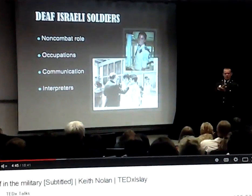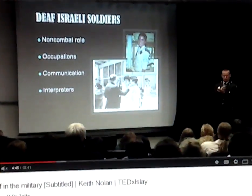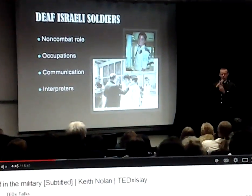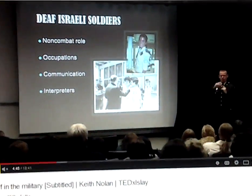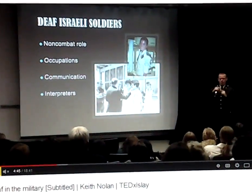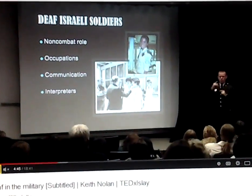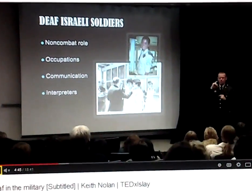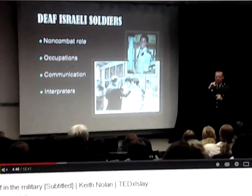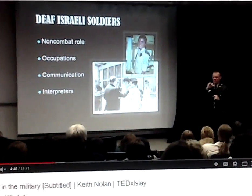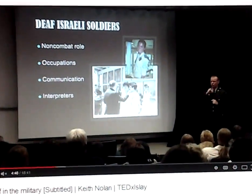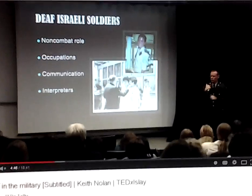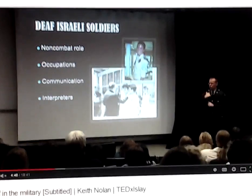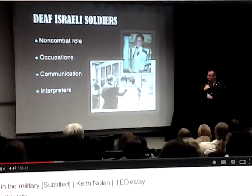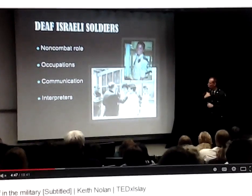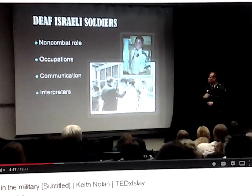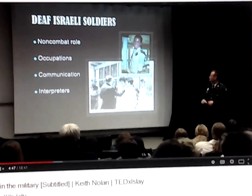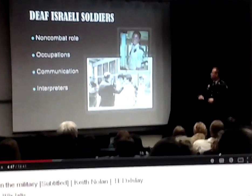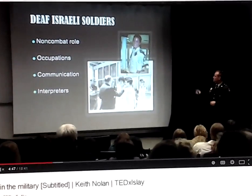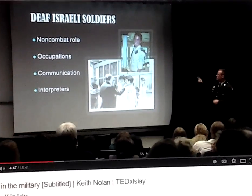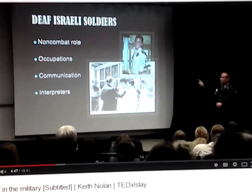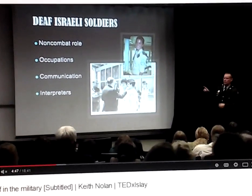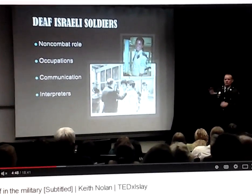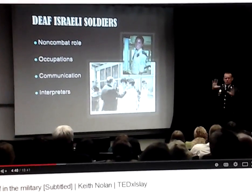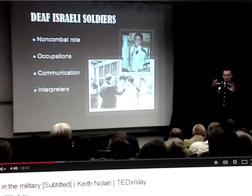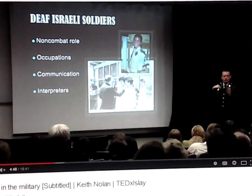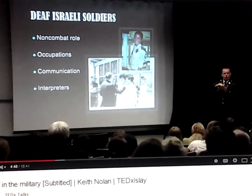people in the military.